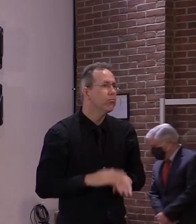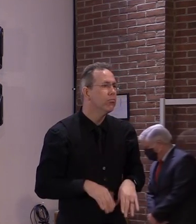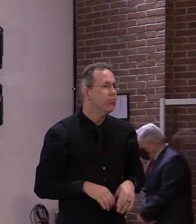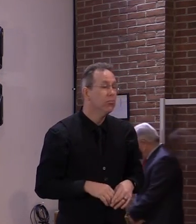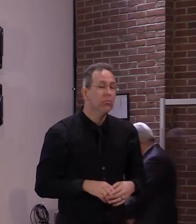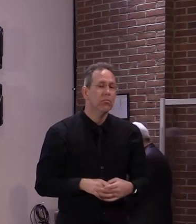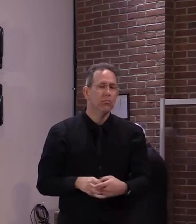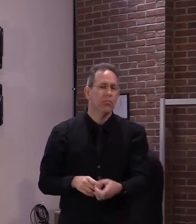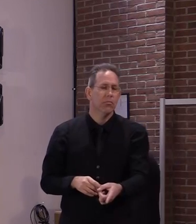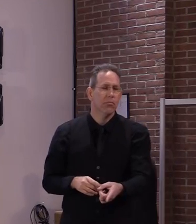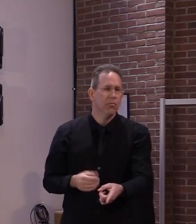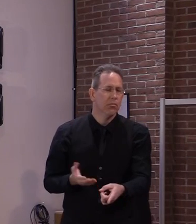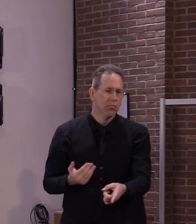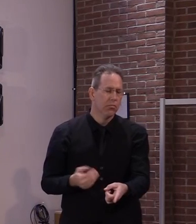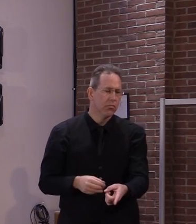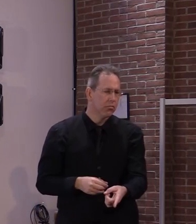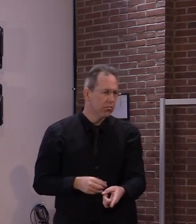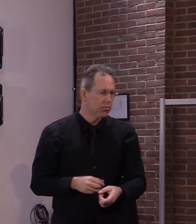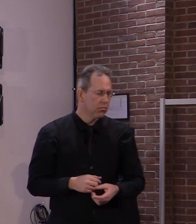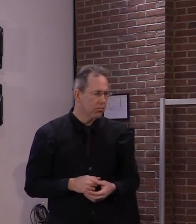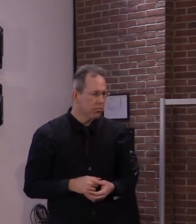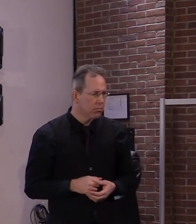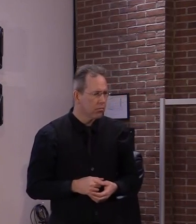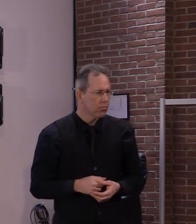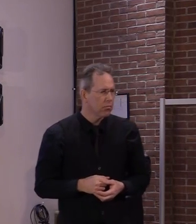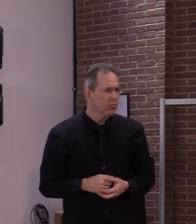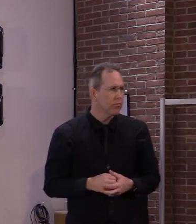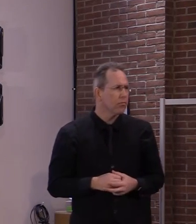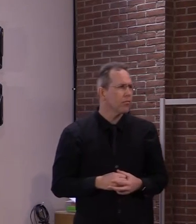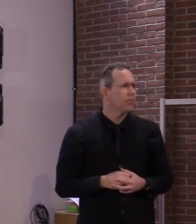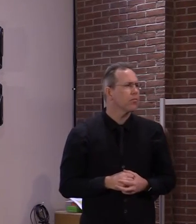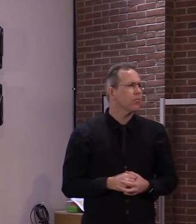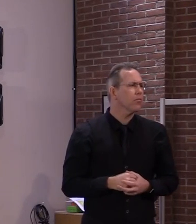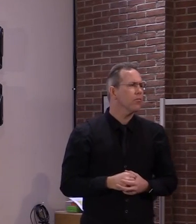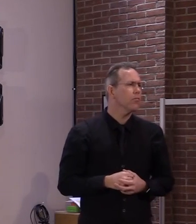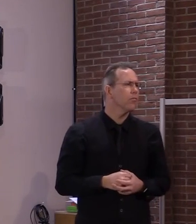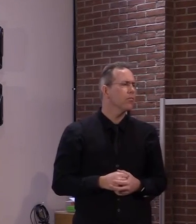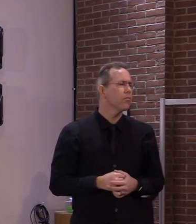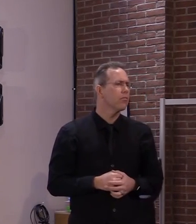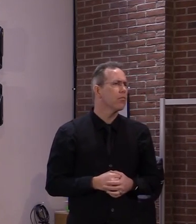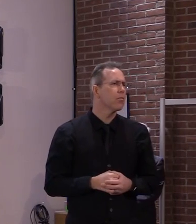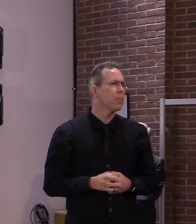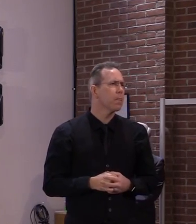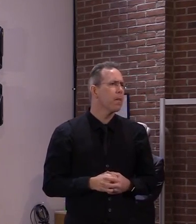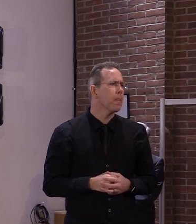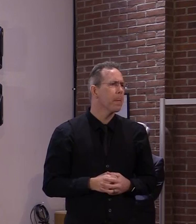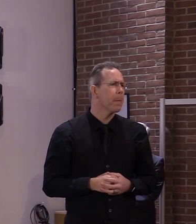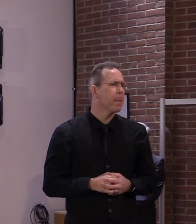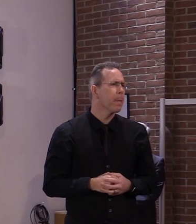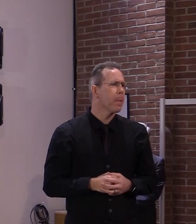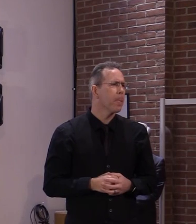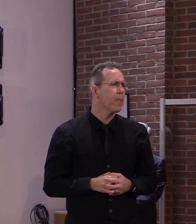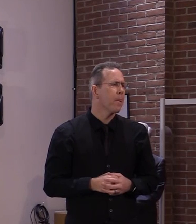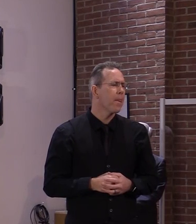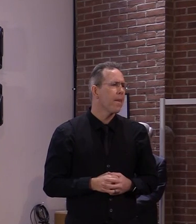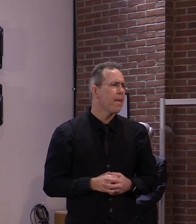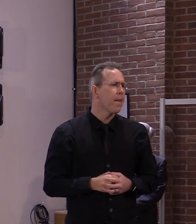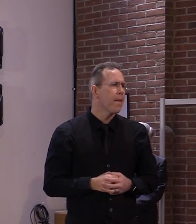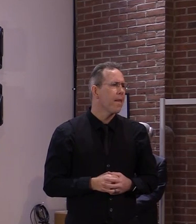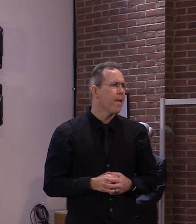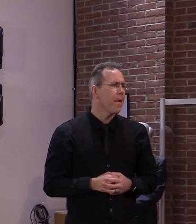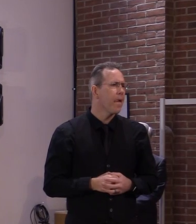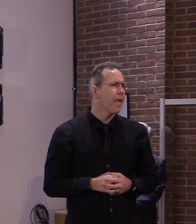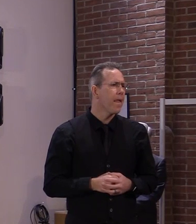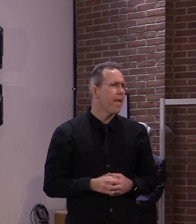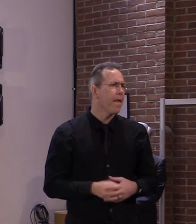Hello, I have a question from a reader. It seems like it may be able to be answered